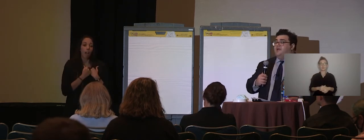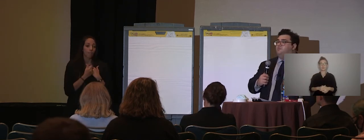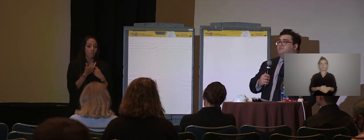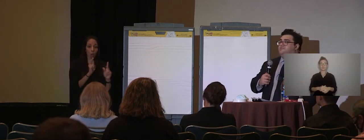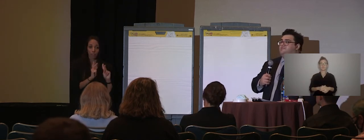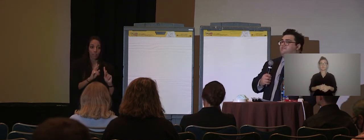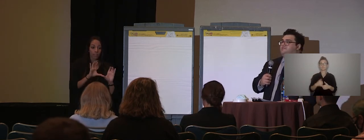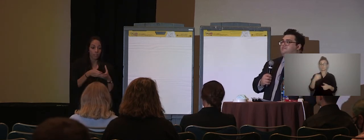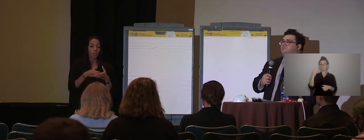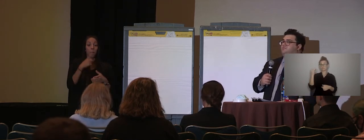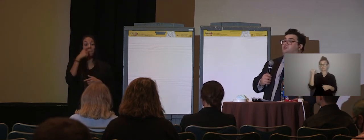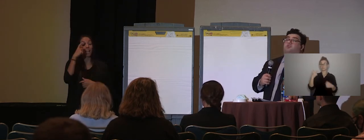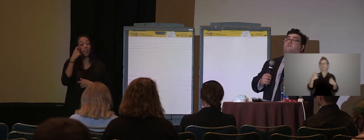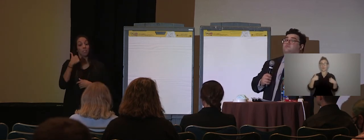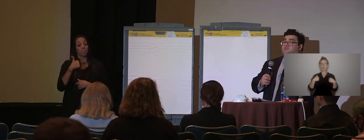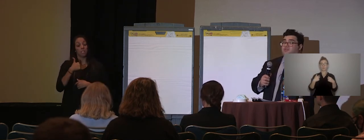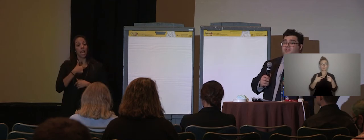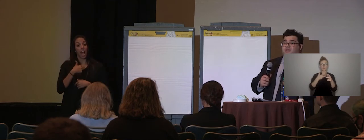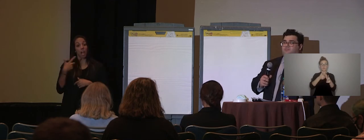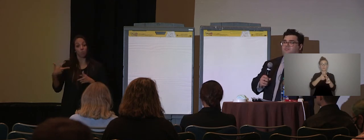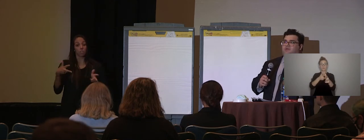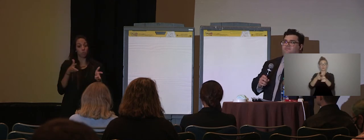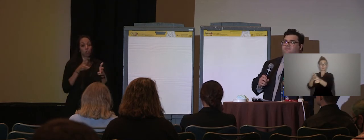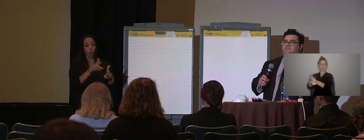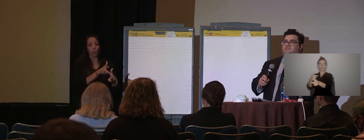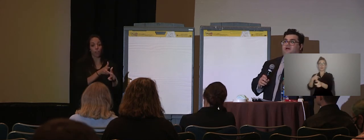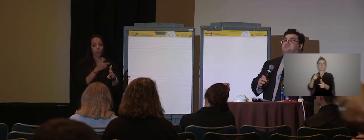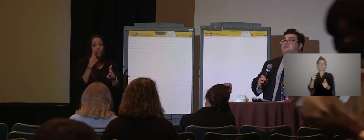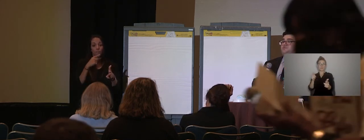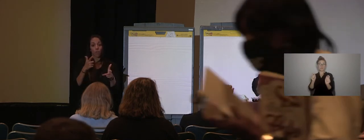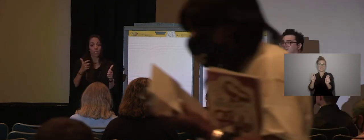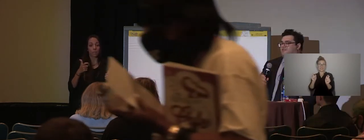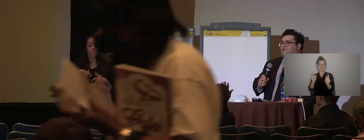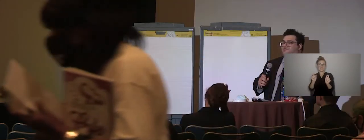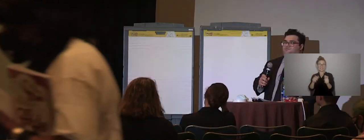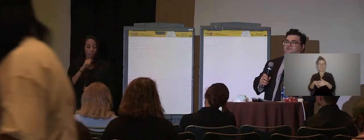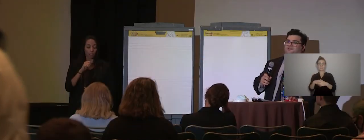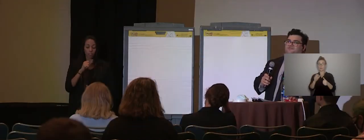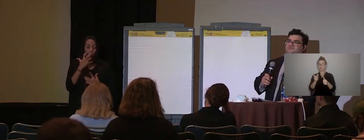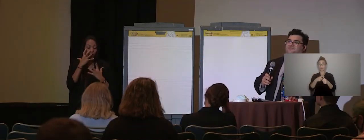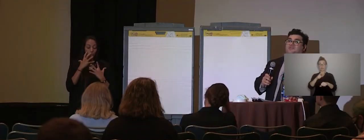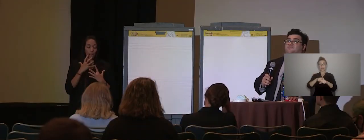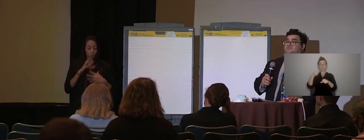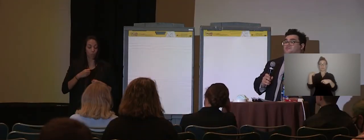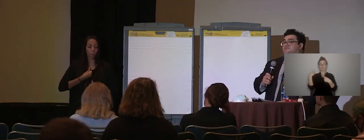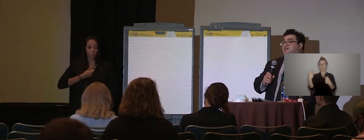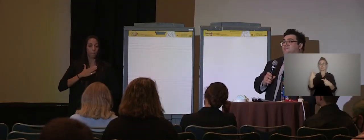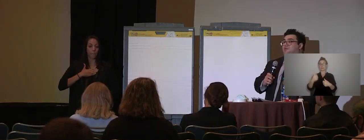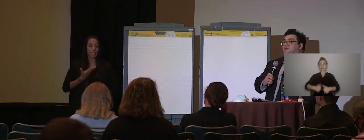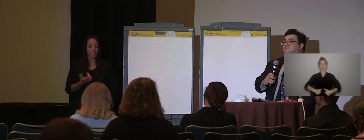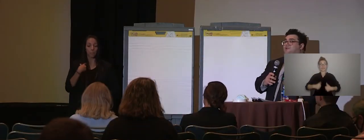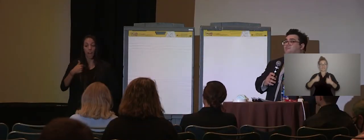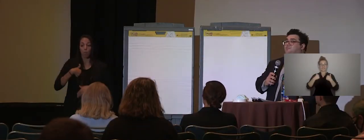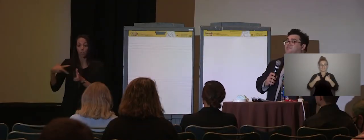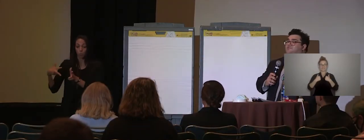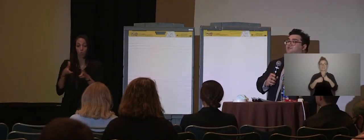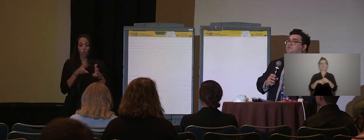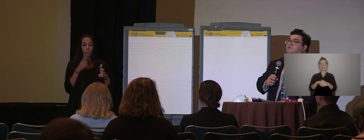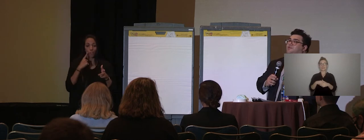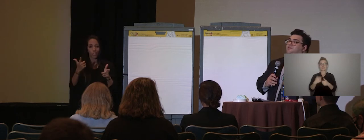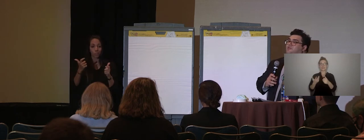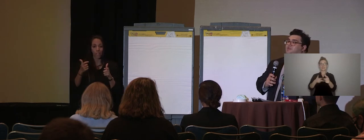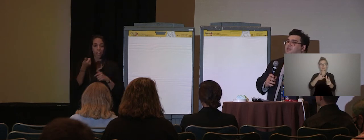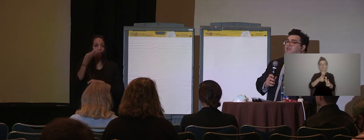because I was pulled over for speeding. I'm not ashamed to admit it. I was pulled over for speeding for the first time in my life a couple of months